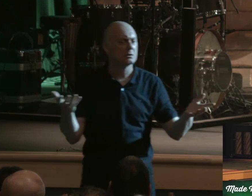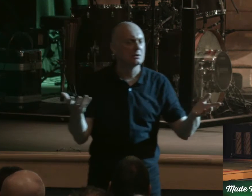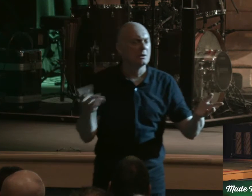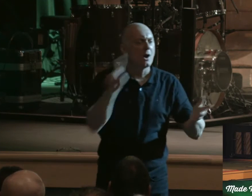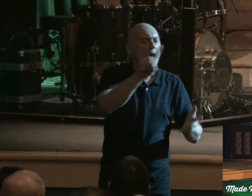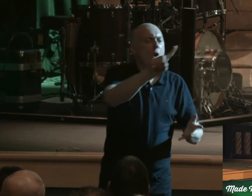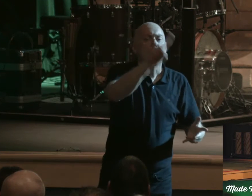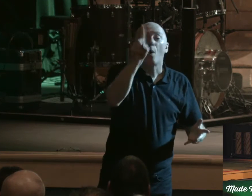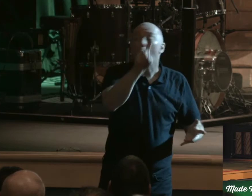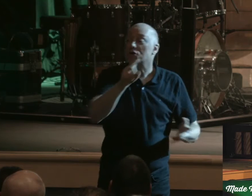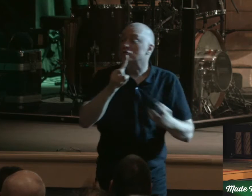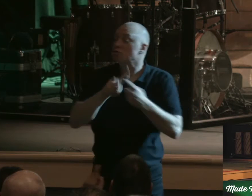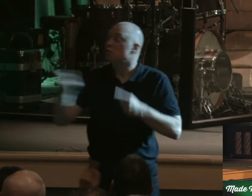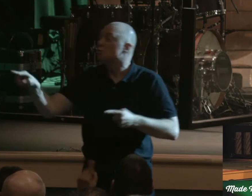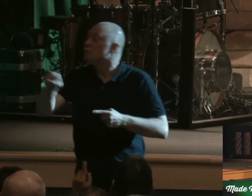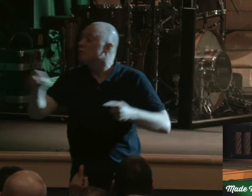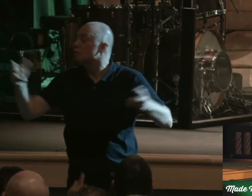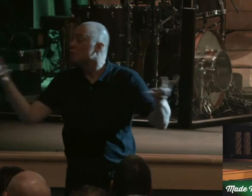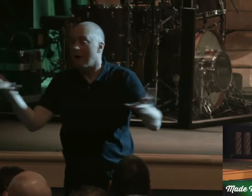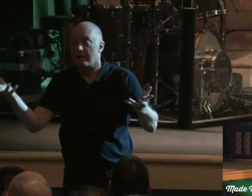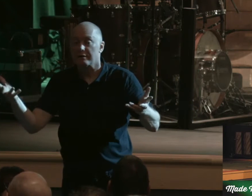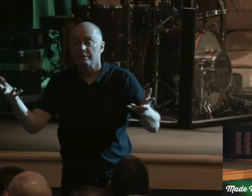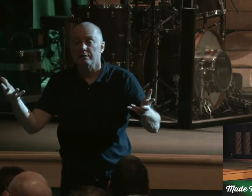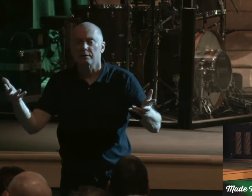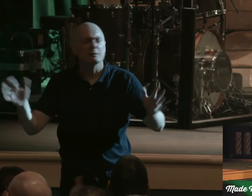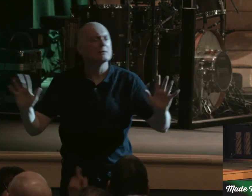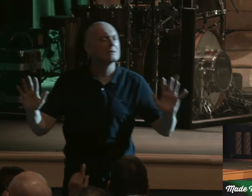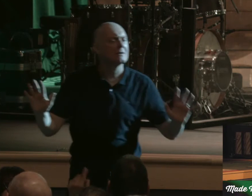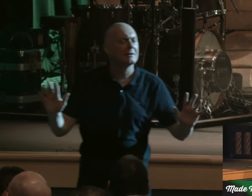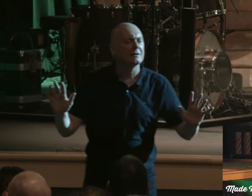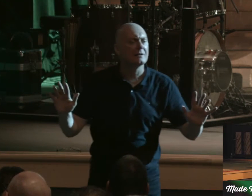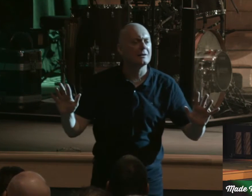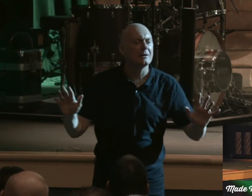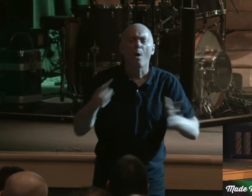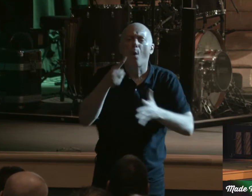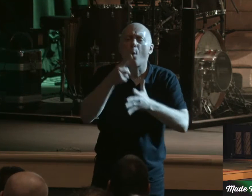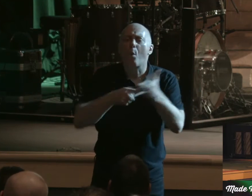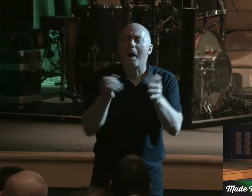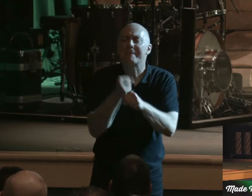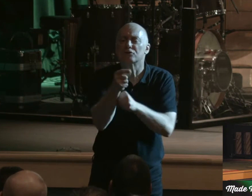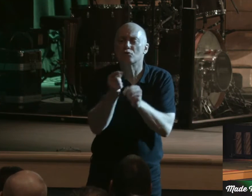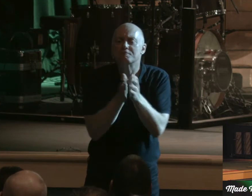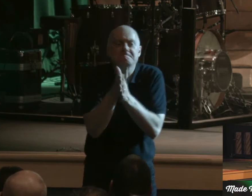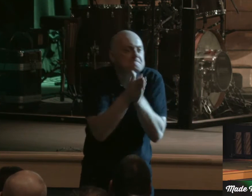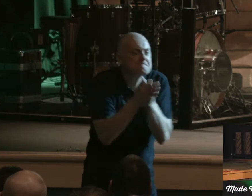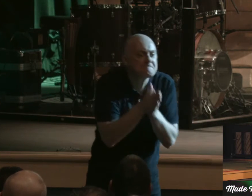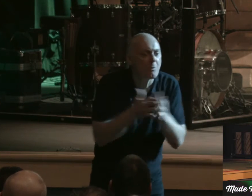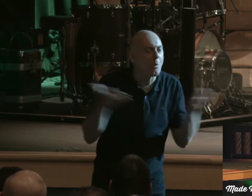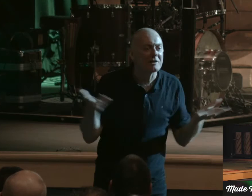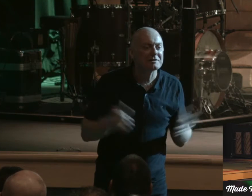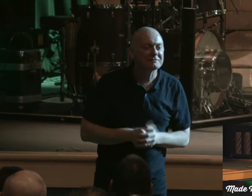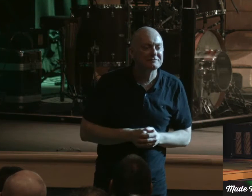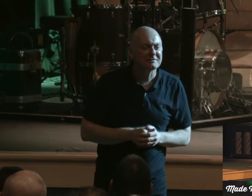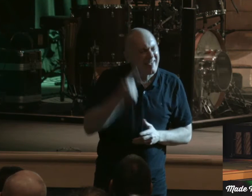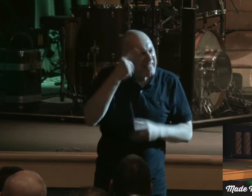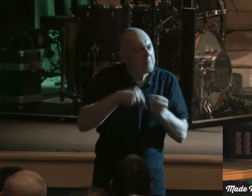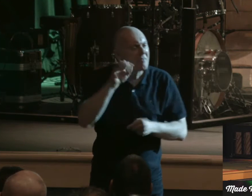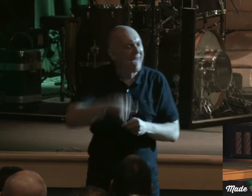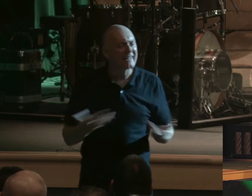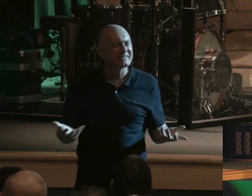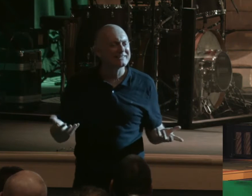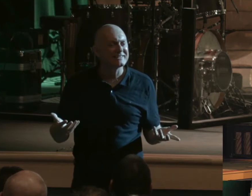And the question is this, and it is a good one. It is, what does motivate you? So think about that for a